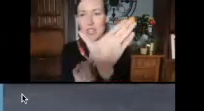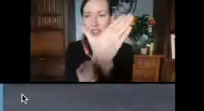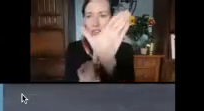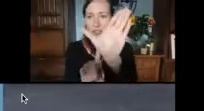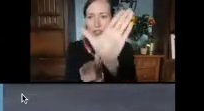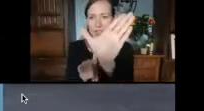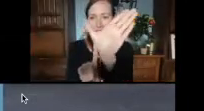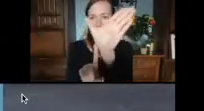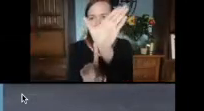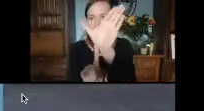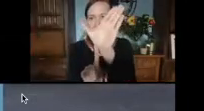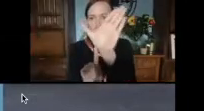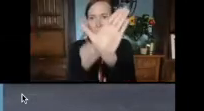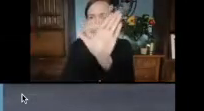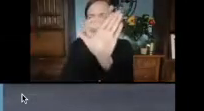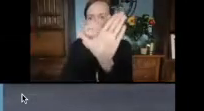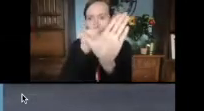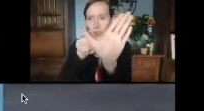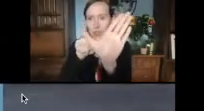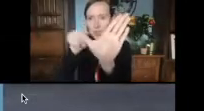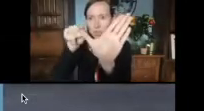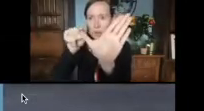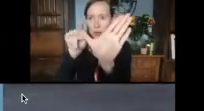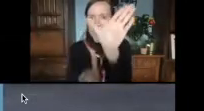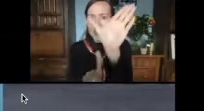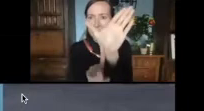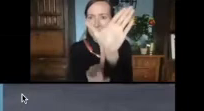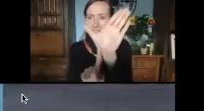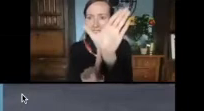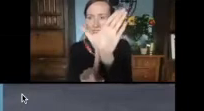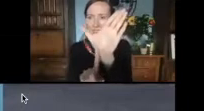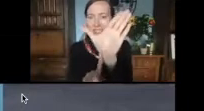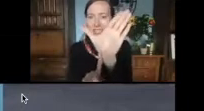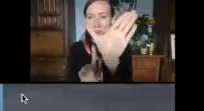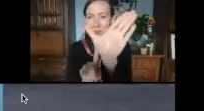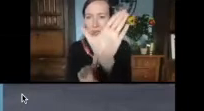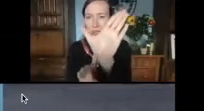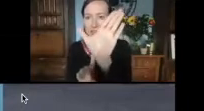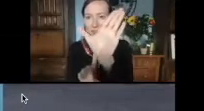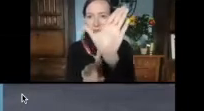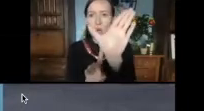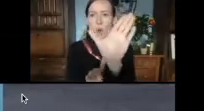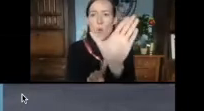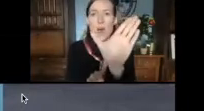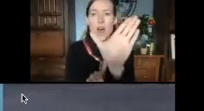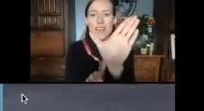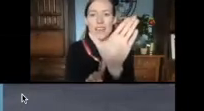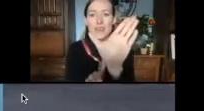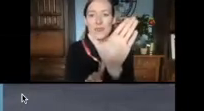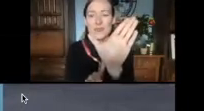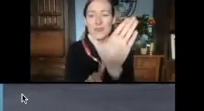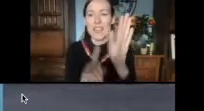you look, it kind of looks like a Y. Here's the top part, and then you're making the little stick, okay?